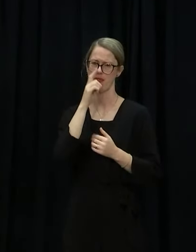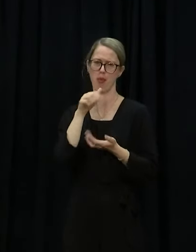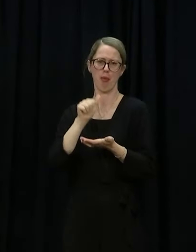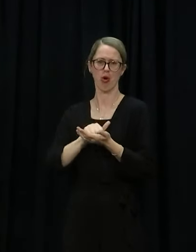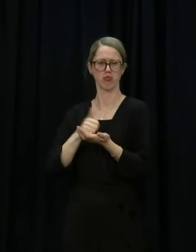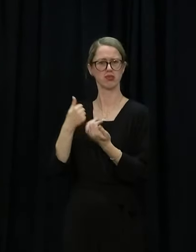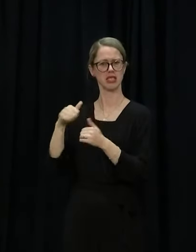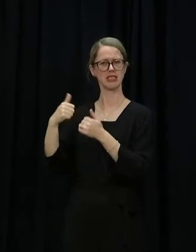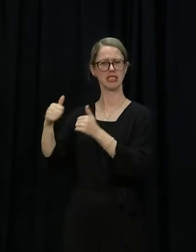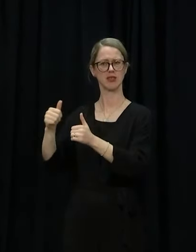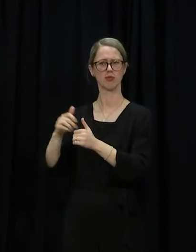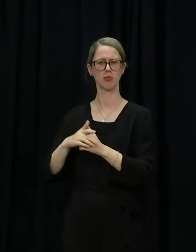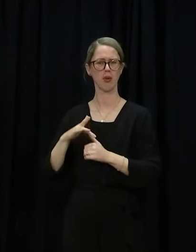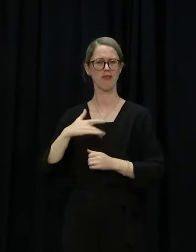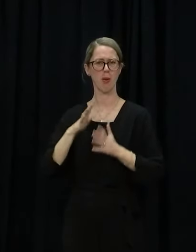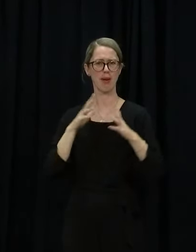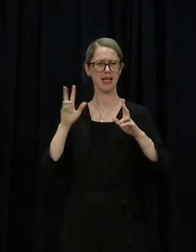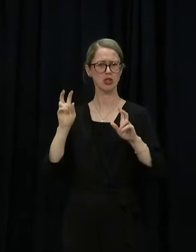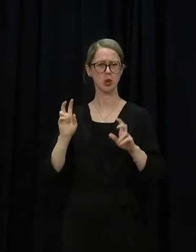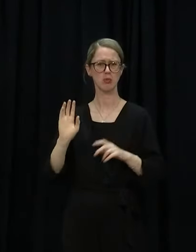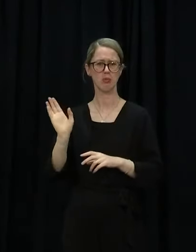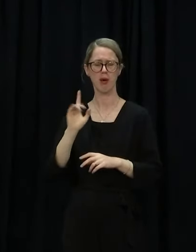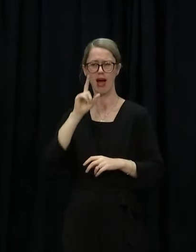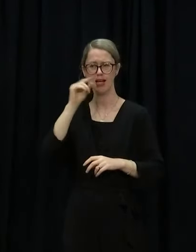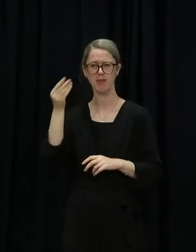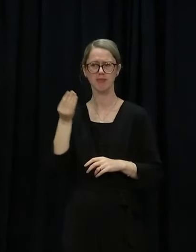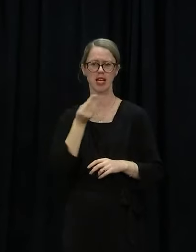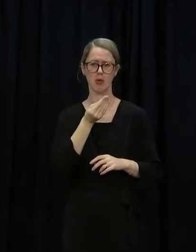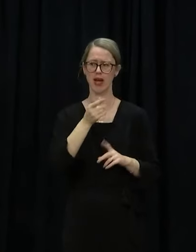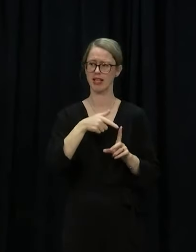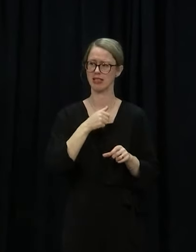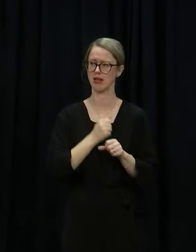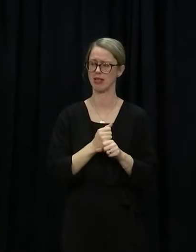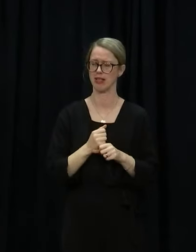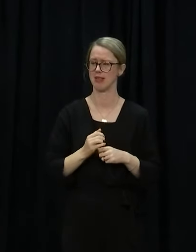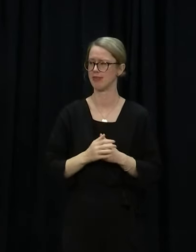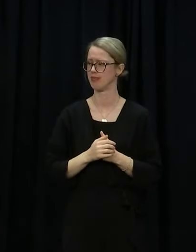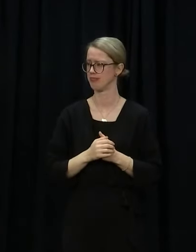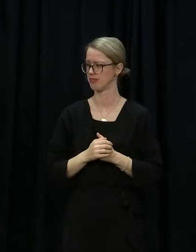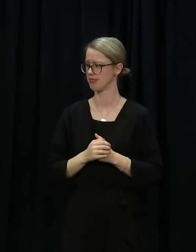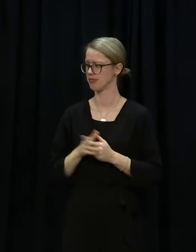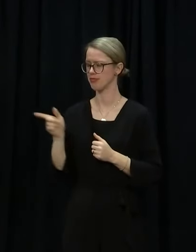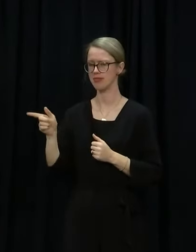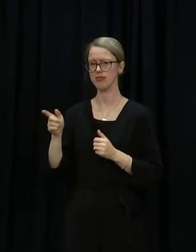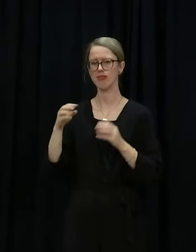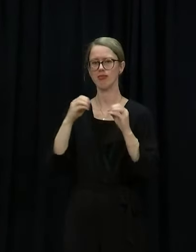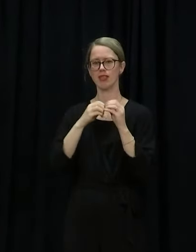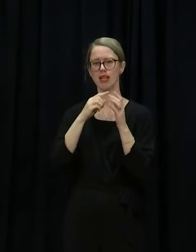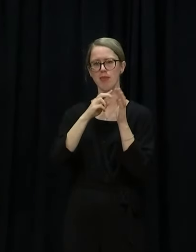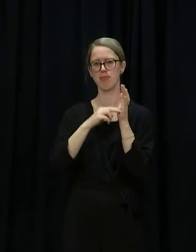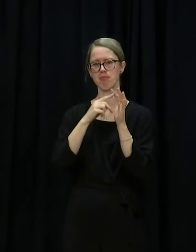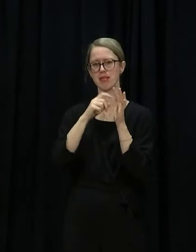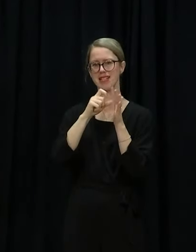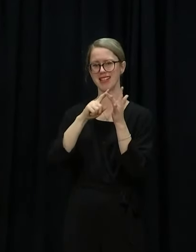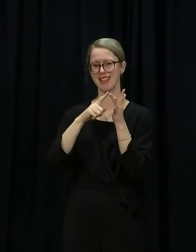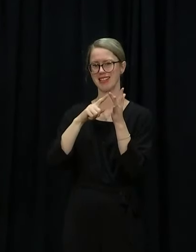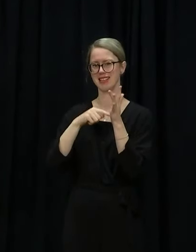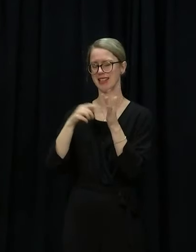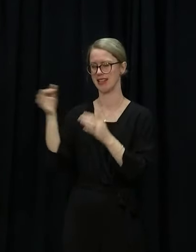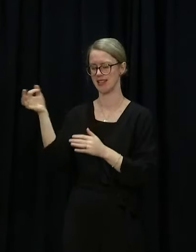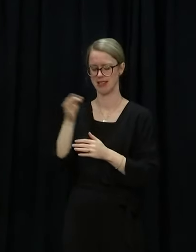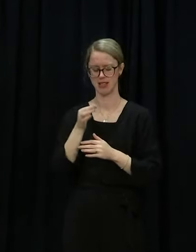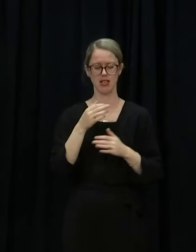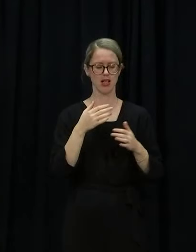So we don't think there's systemic issues, but I'm happy to take away your examples. You're extending the vaccination rollout to